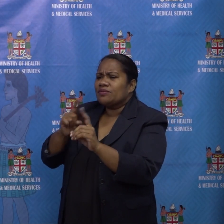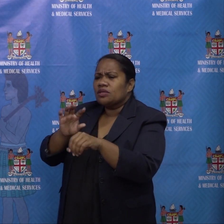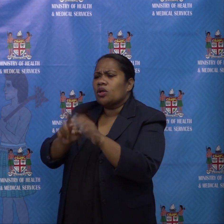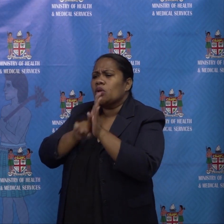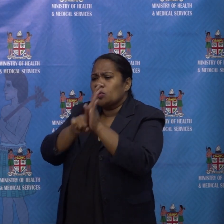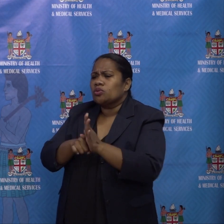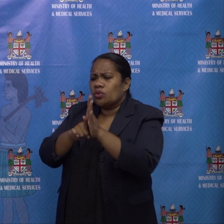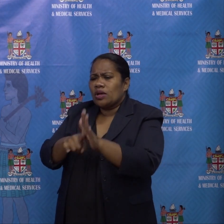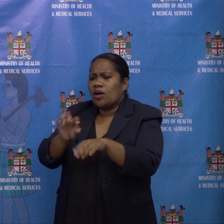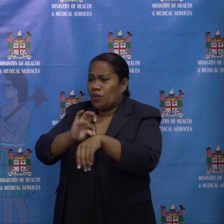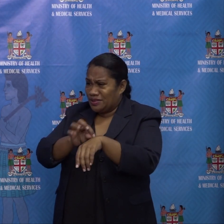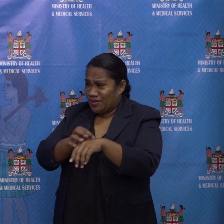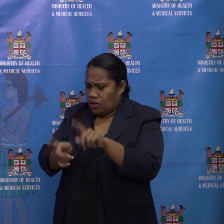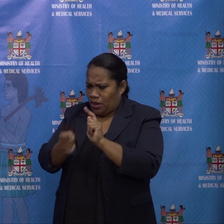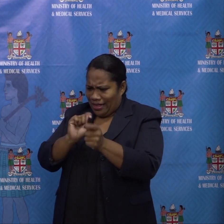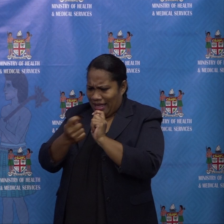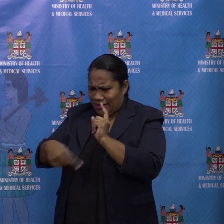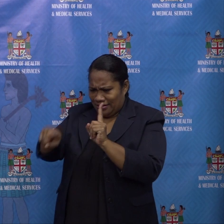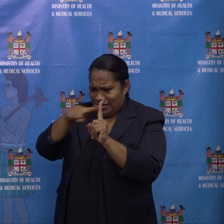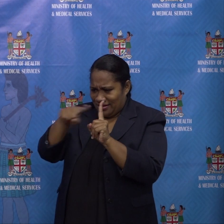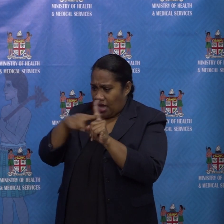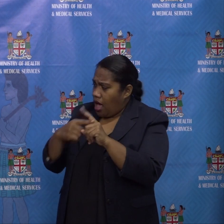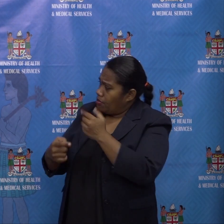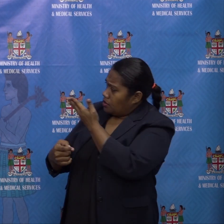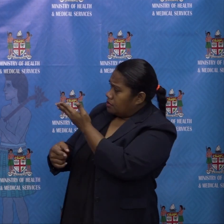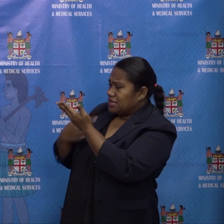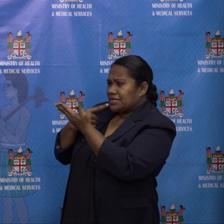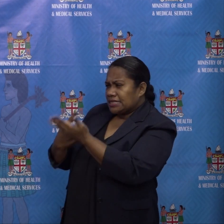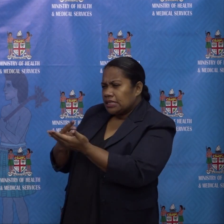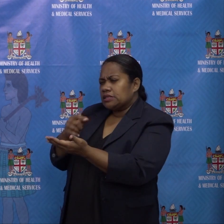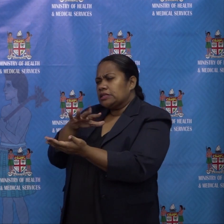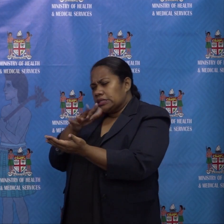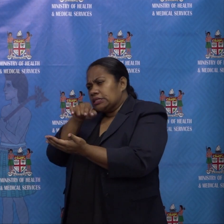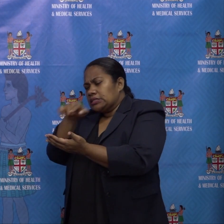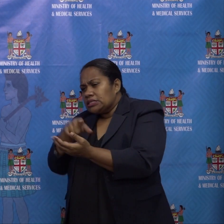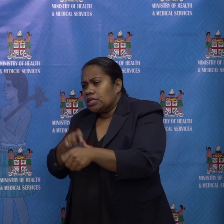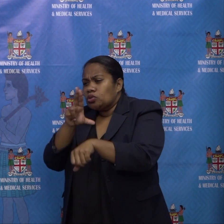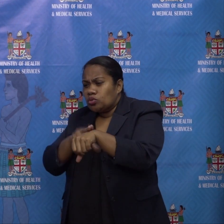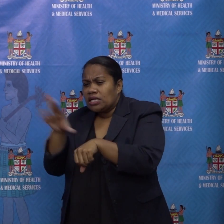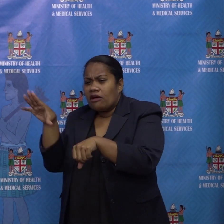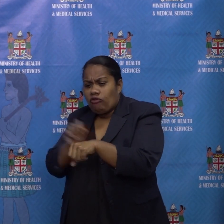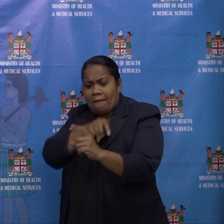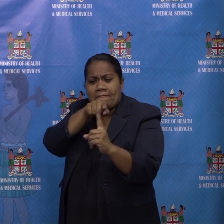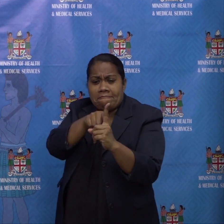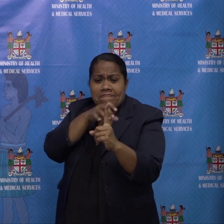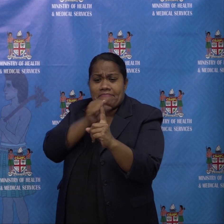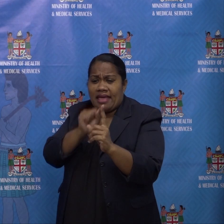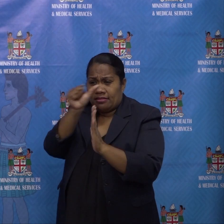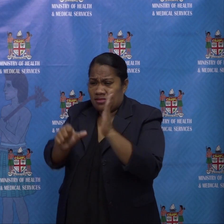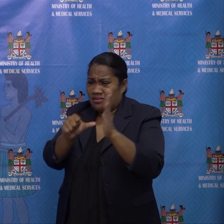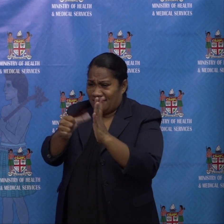who tested positive, you are saying you suspect that the doctor got it from the 53-year-old